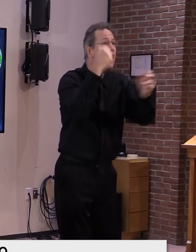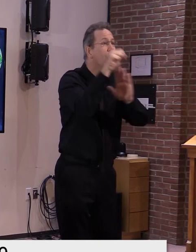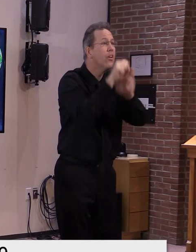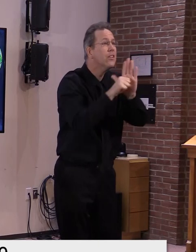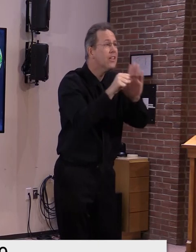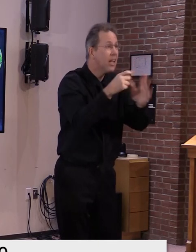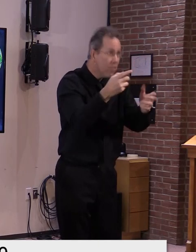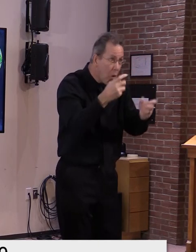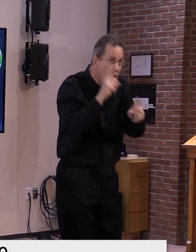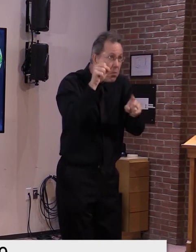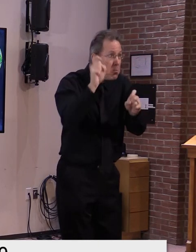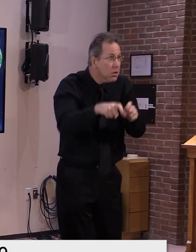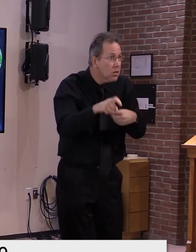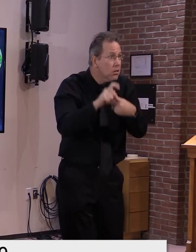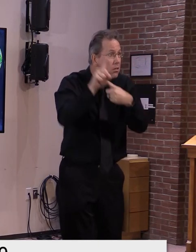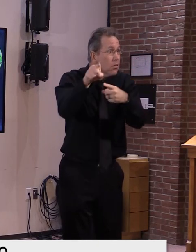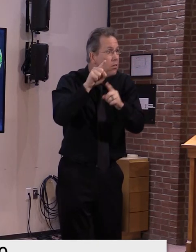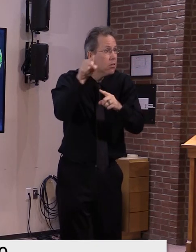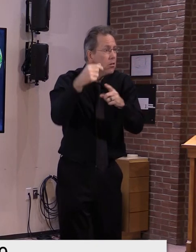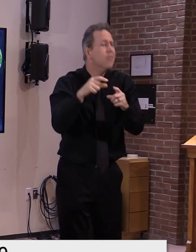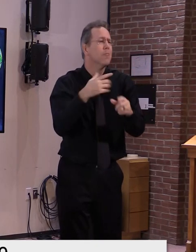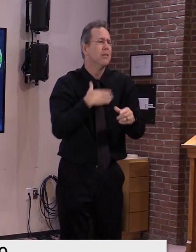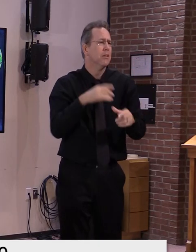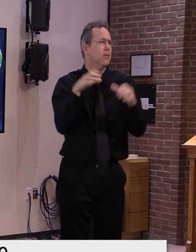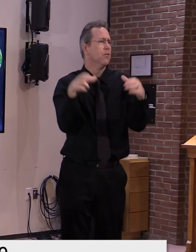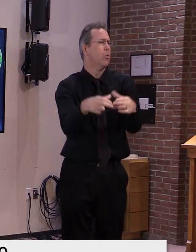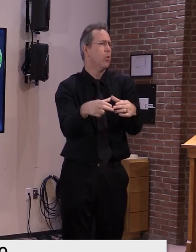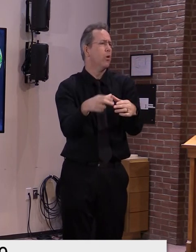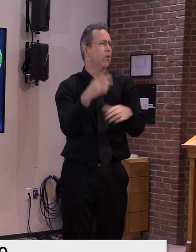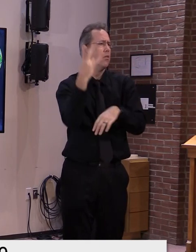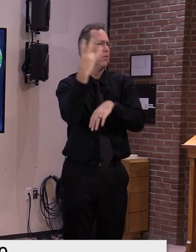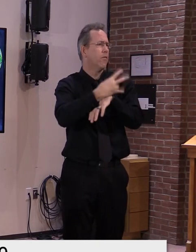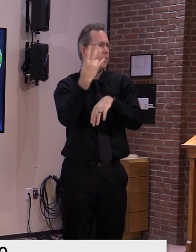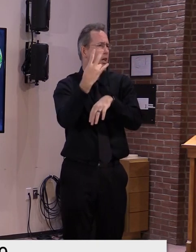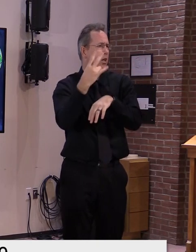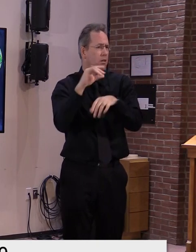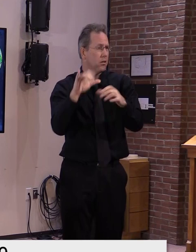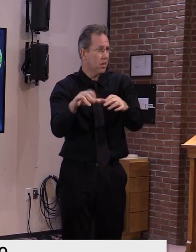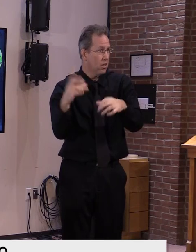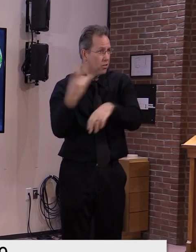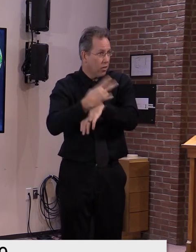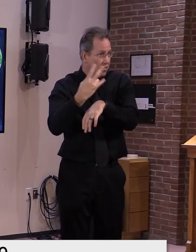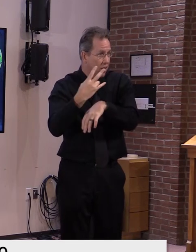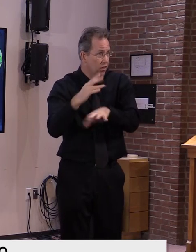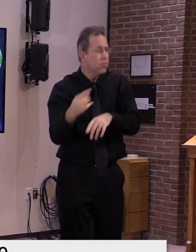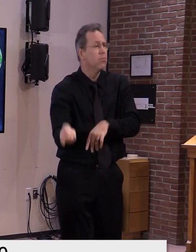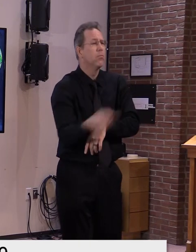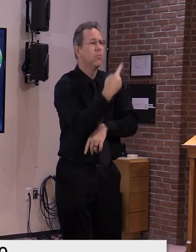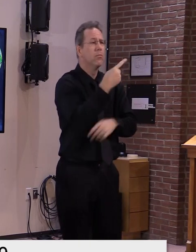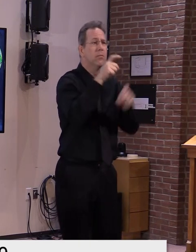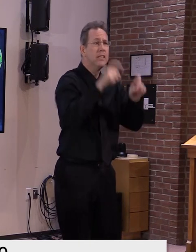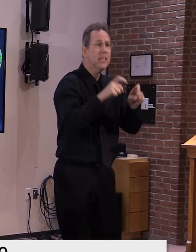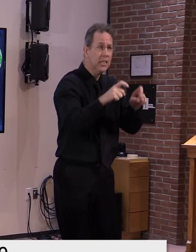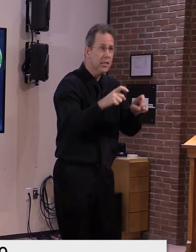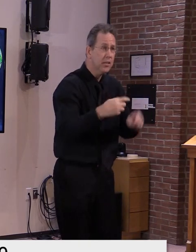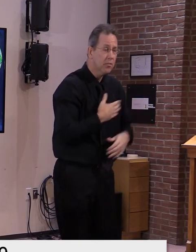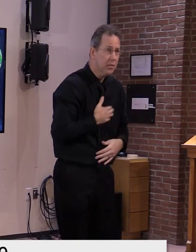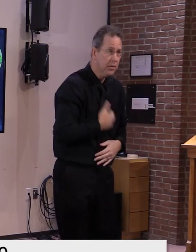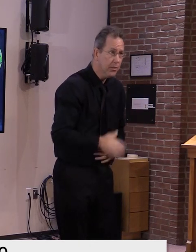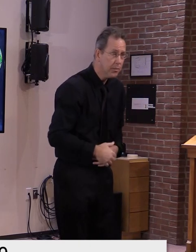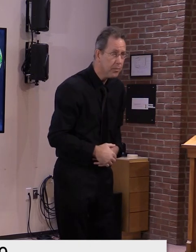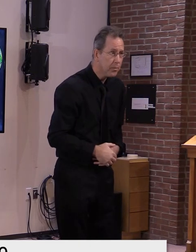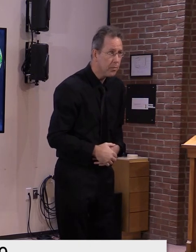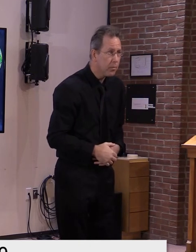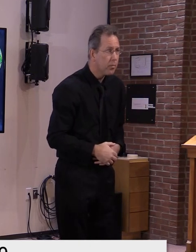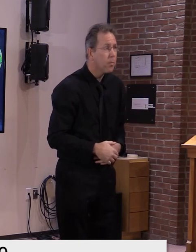avoid contact with others for 7 days and then get a test. And when you're around those outside your household, wear a